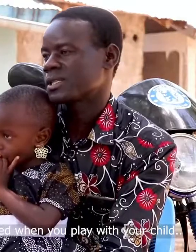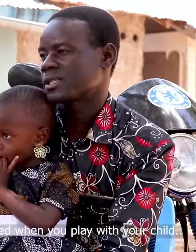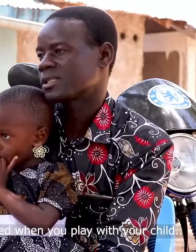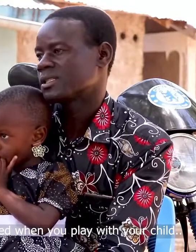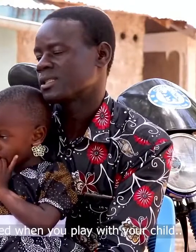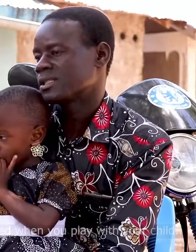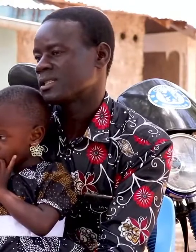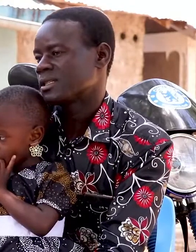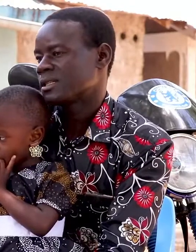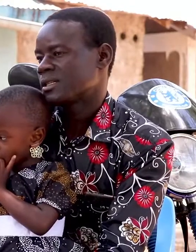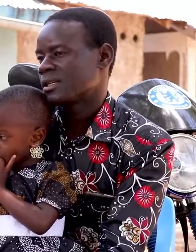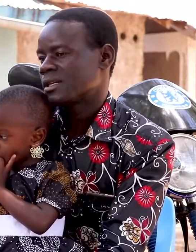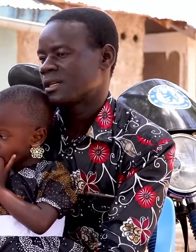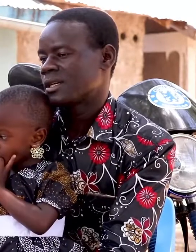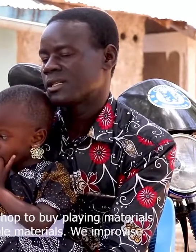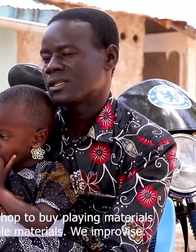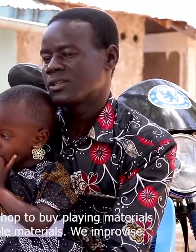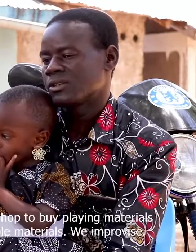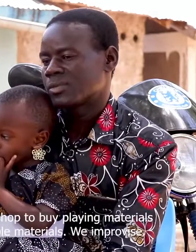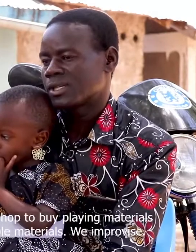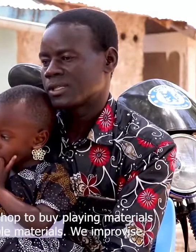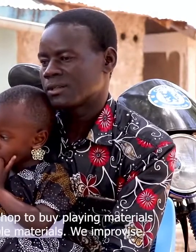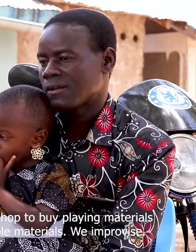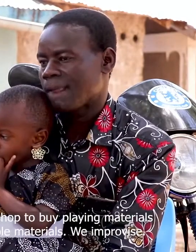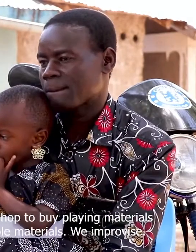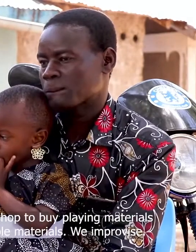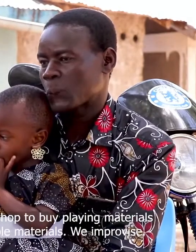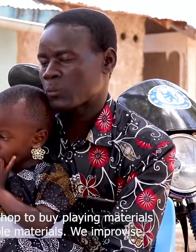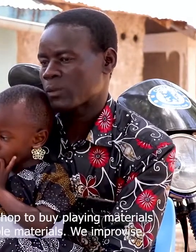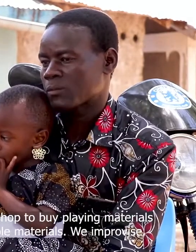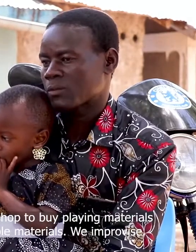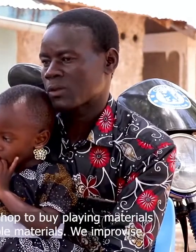you play with your child. And during play,